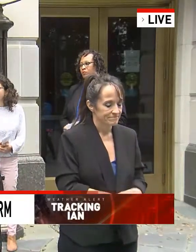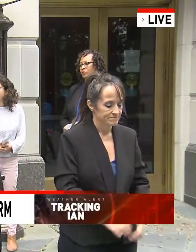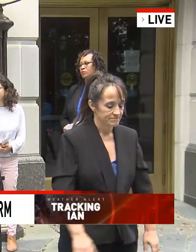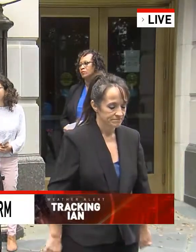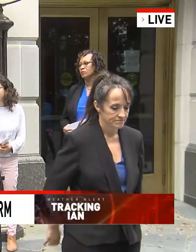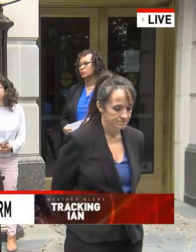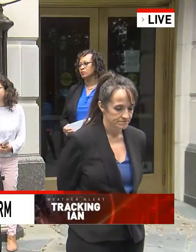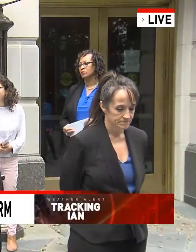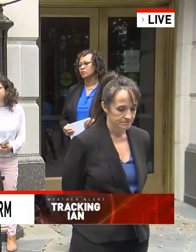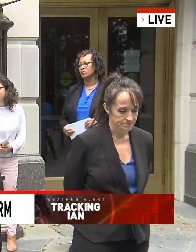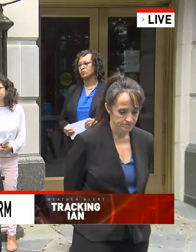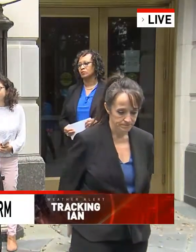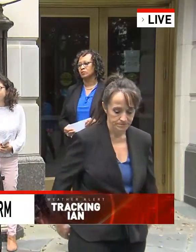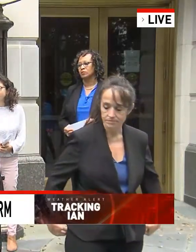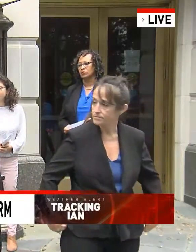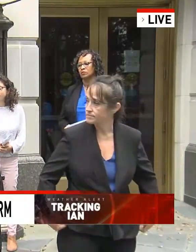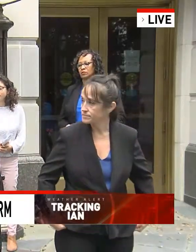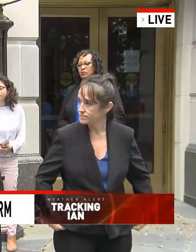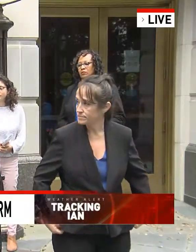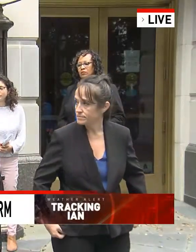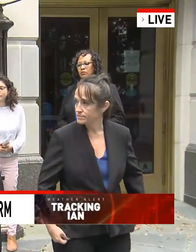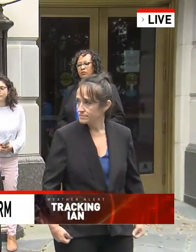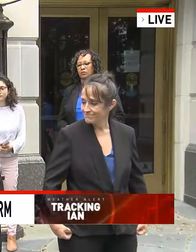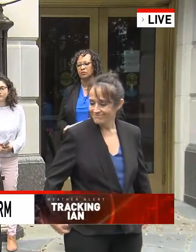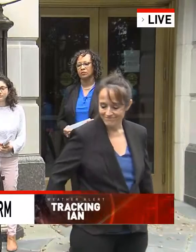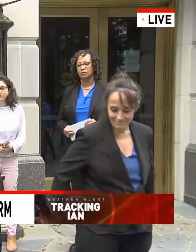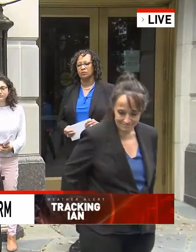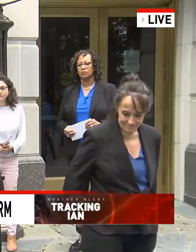Officer, thank you for being with us.